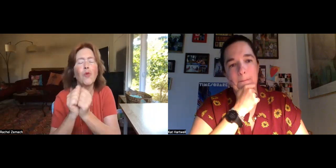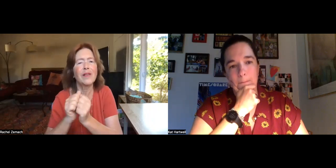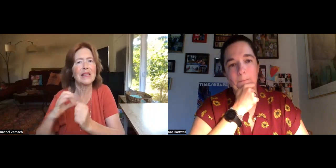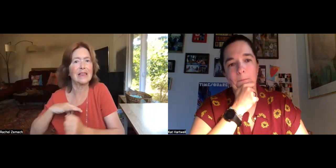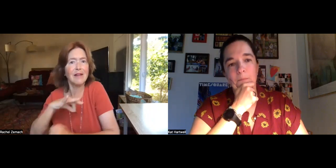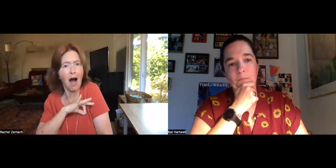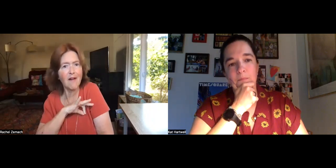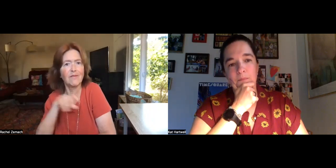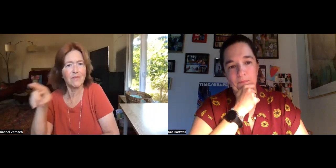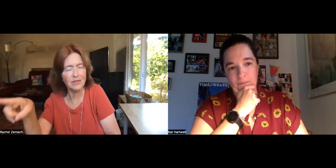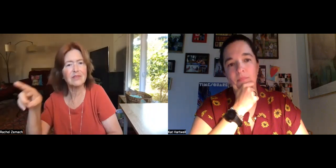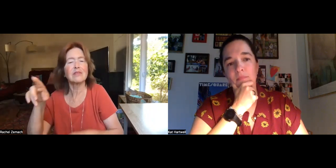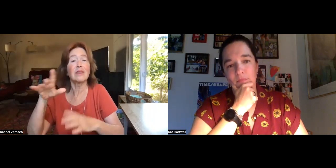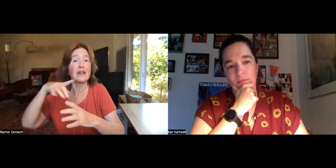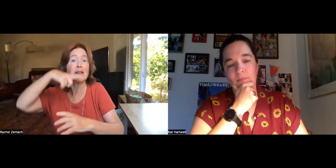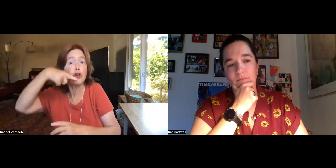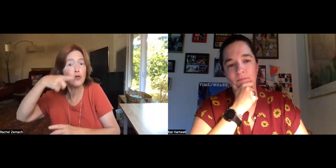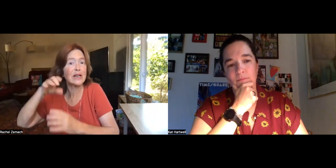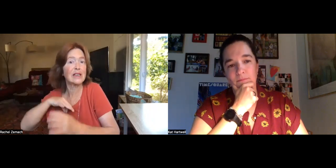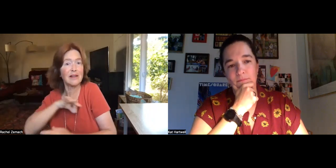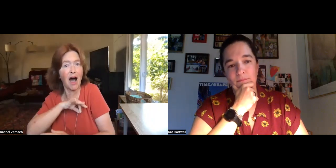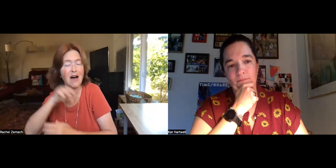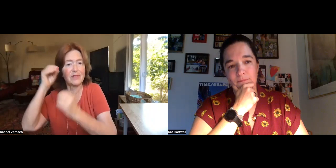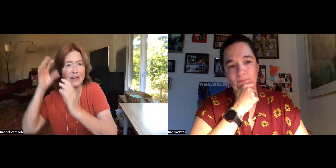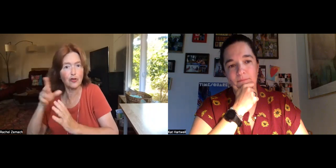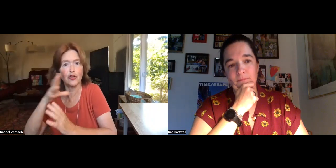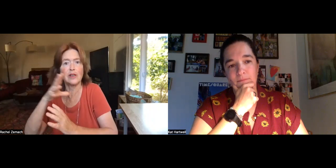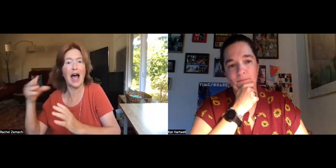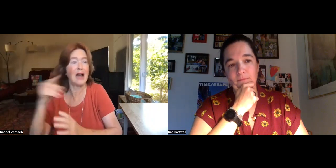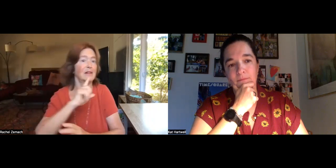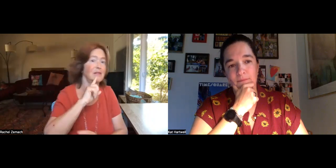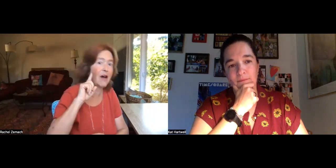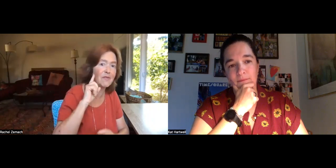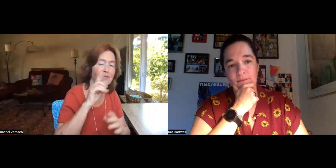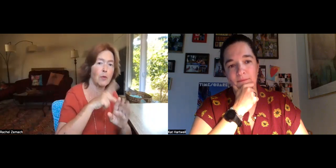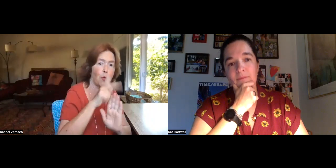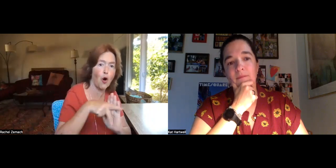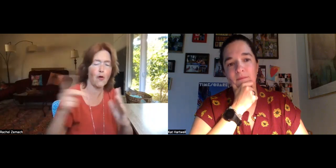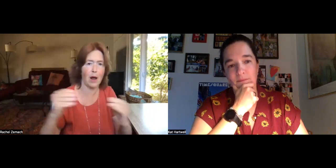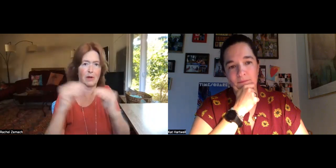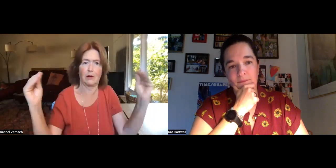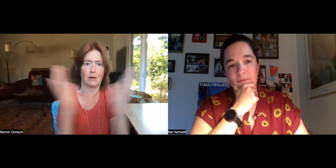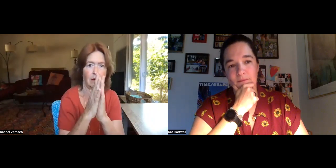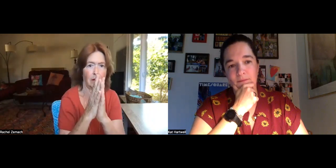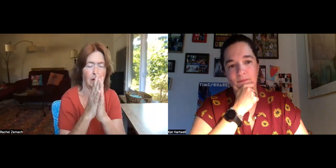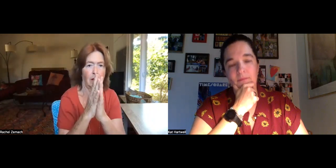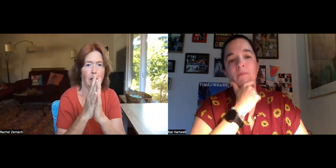Why are you down teacher and down program.